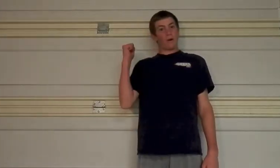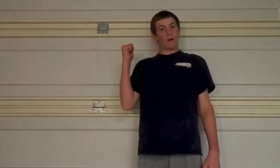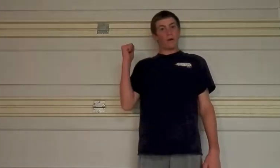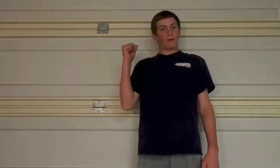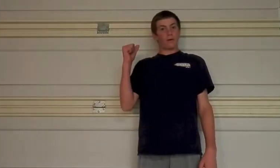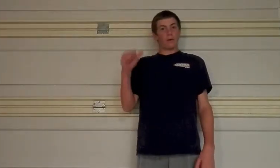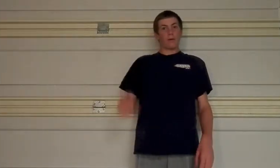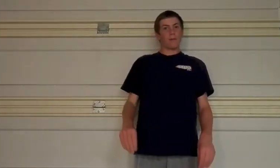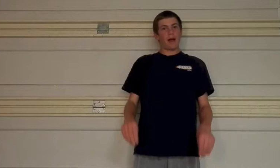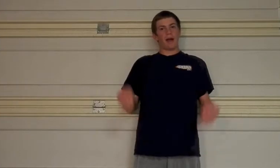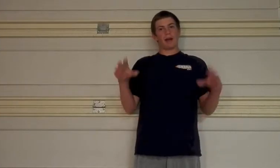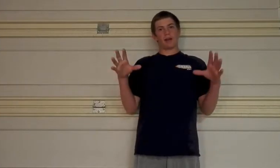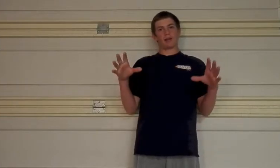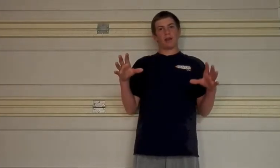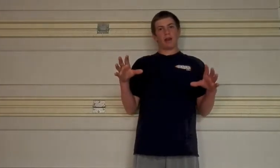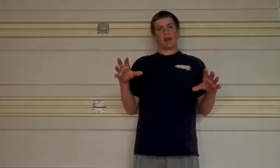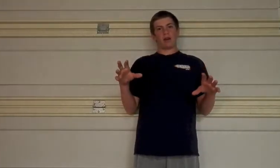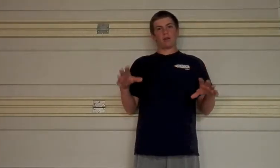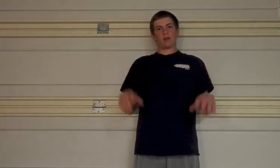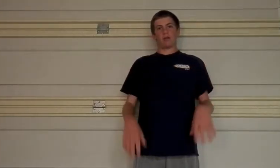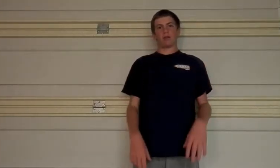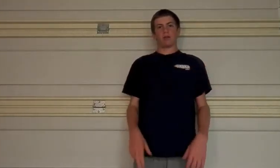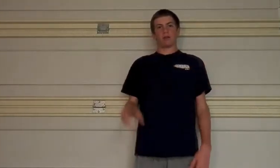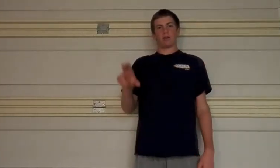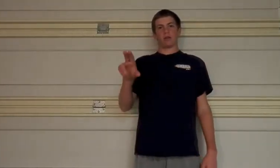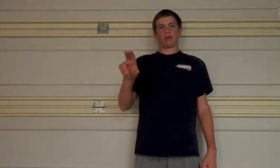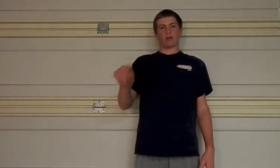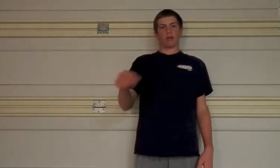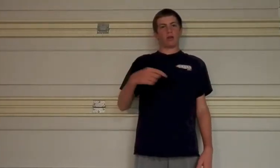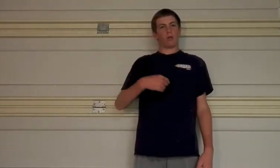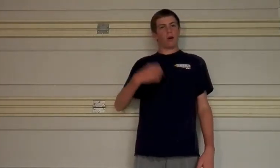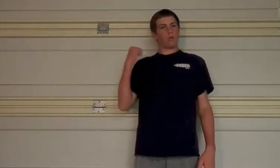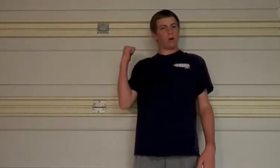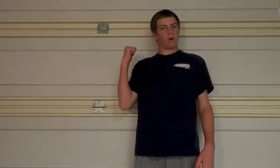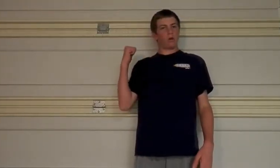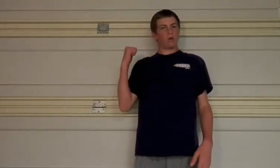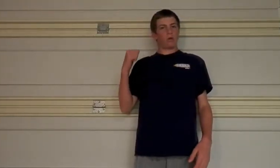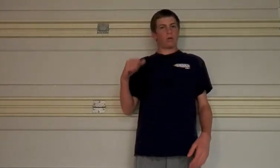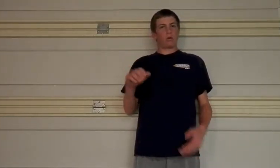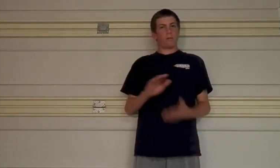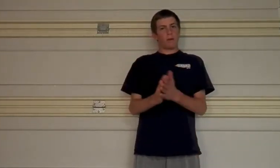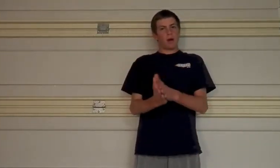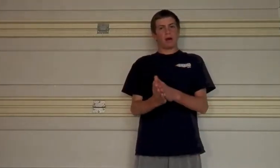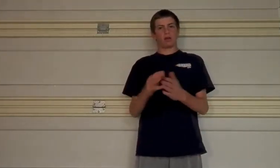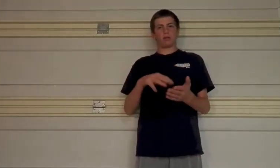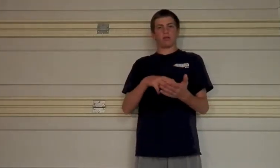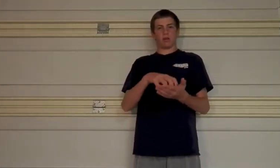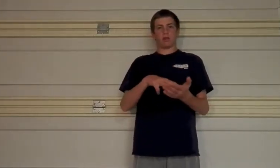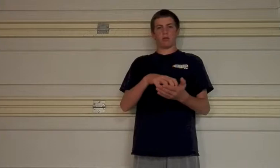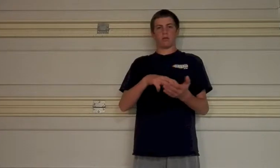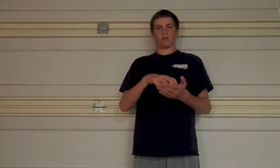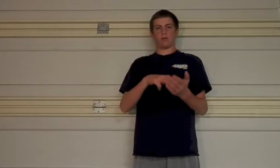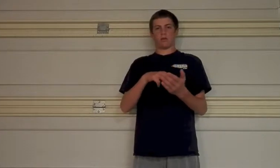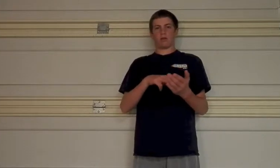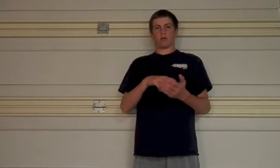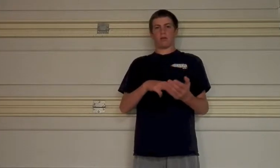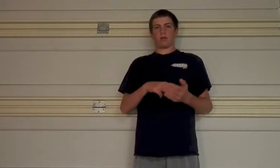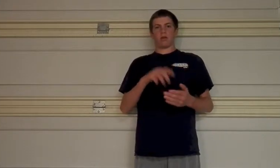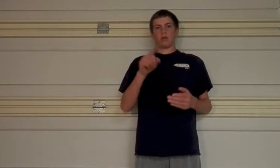Well, I won't back down. No, I won't back down.